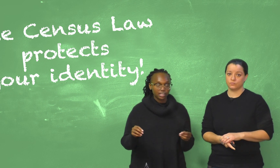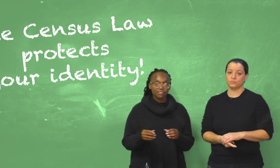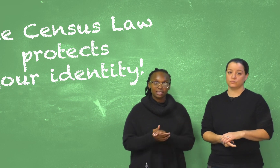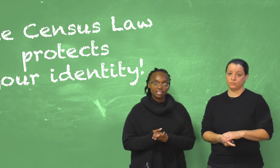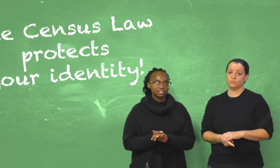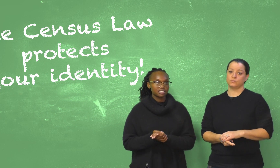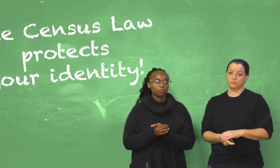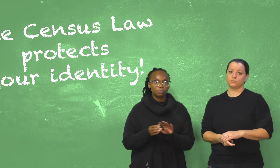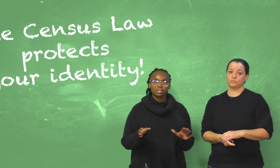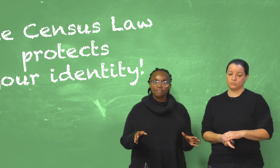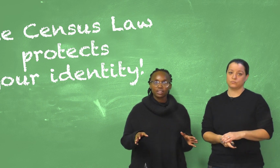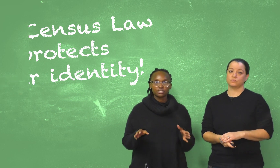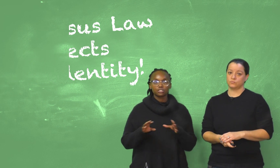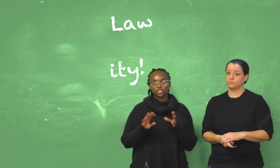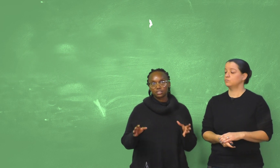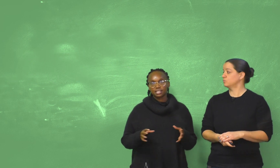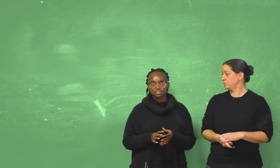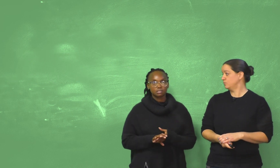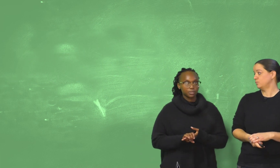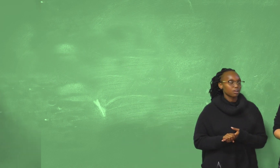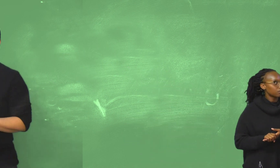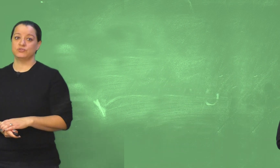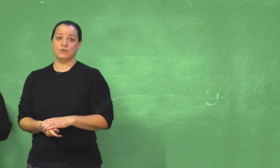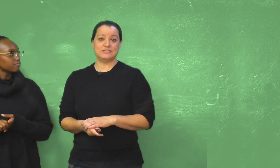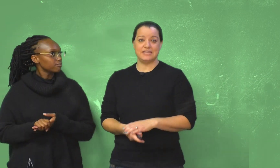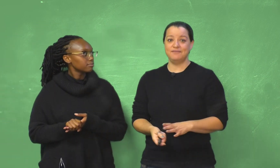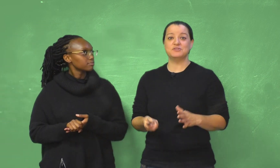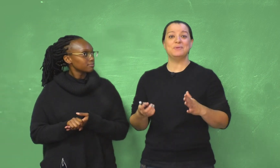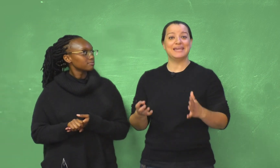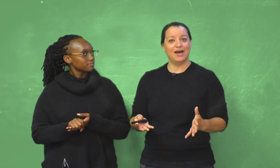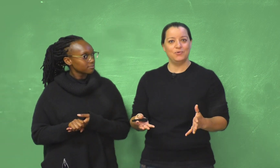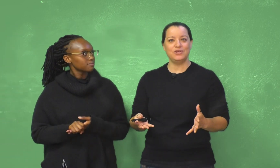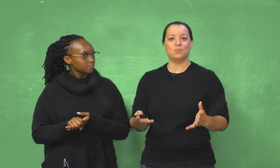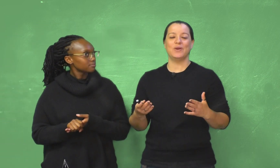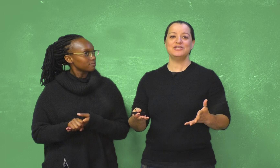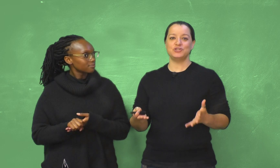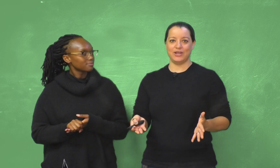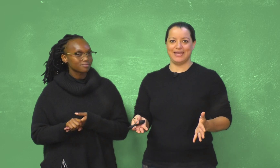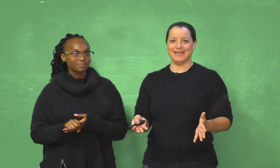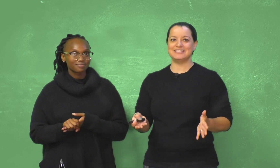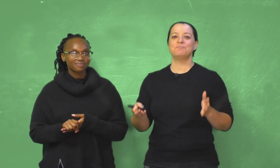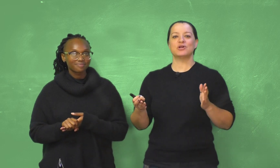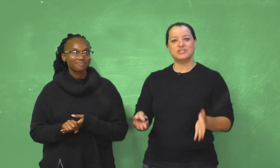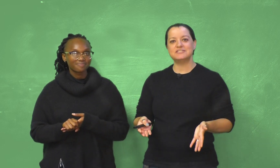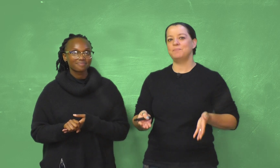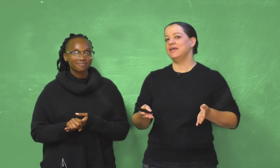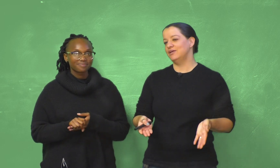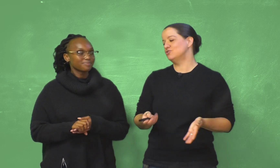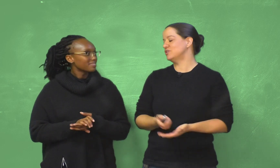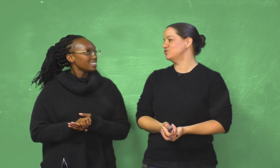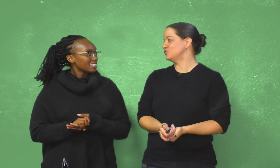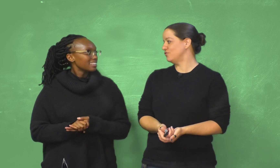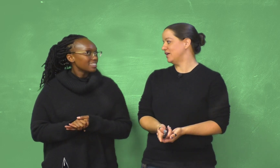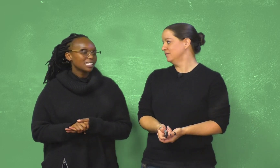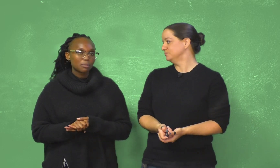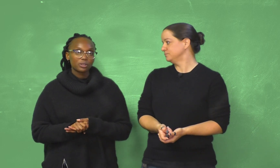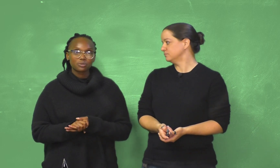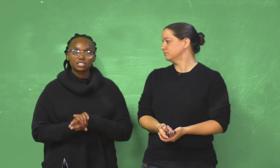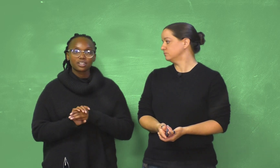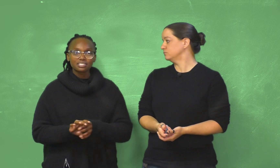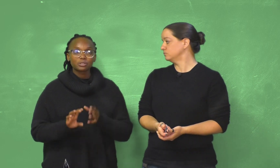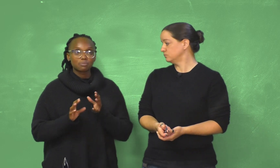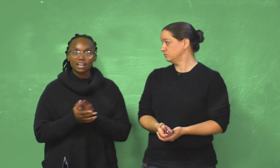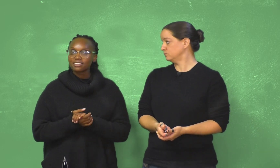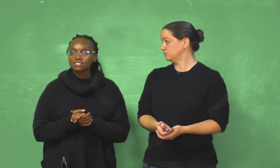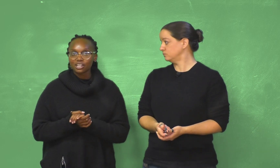when you're filling out that census, it will be confidential to the Census Bureau. So it's safe to be counted, raise your hand, and participate in your census survey. Yep, and we